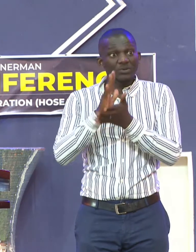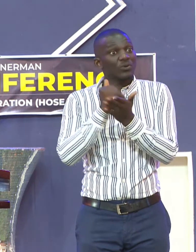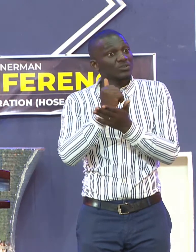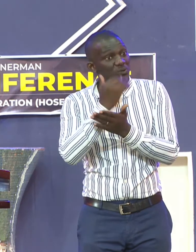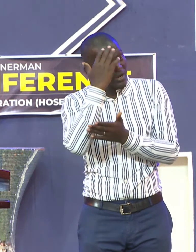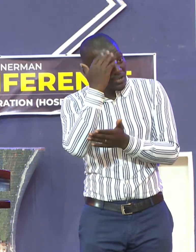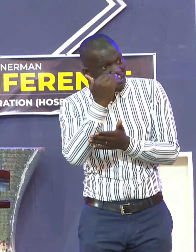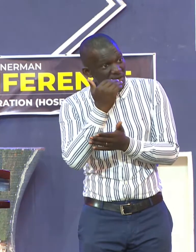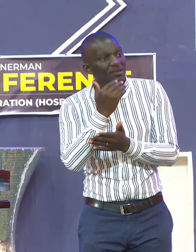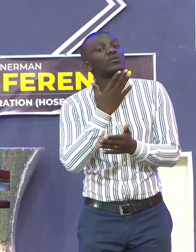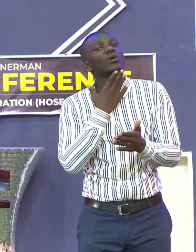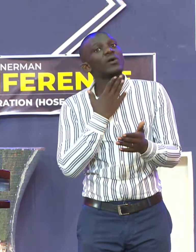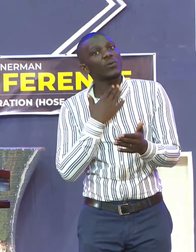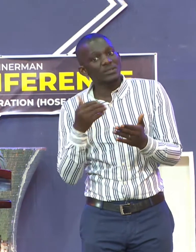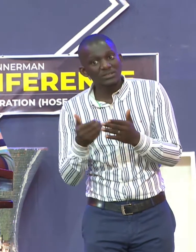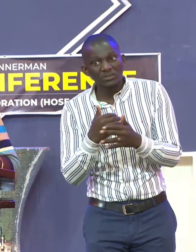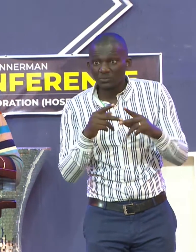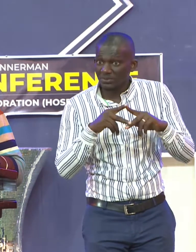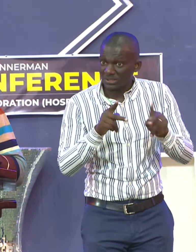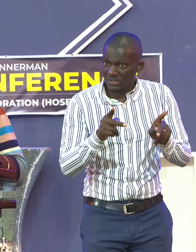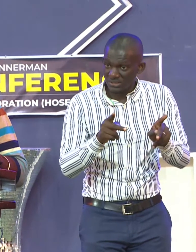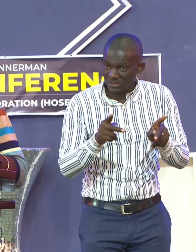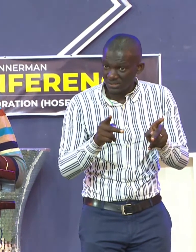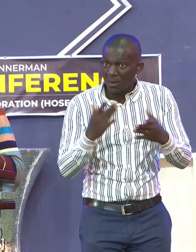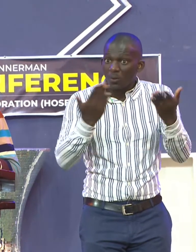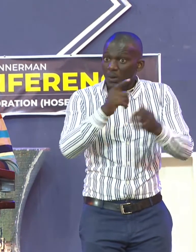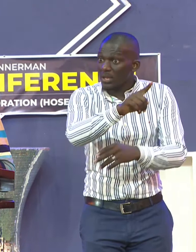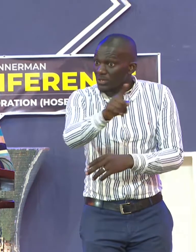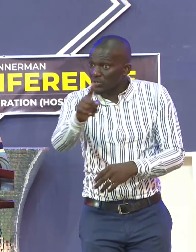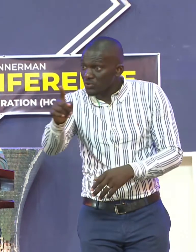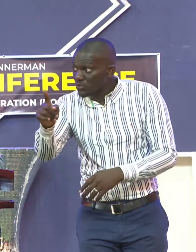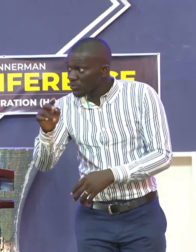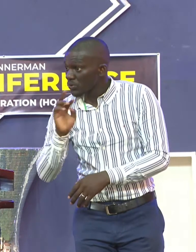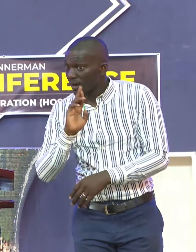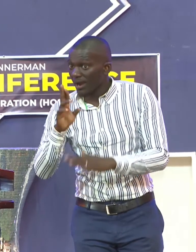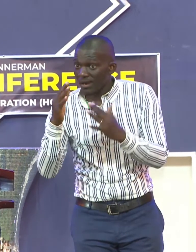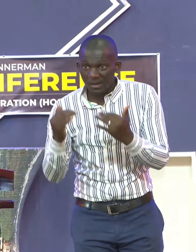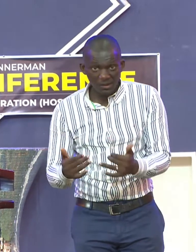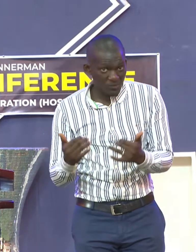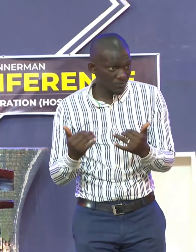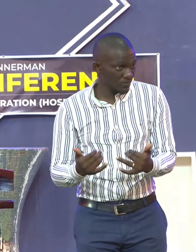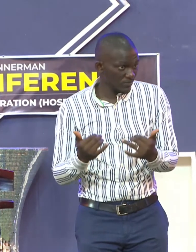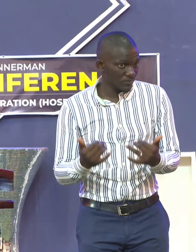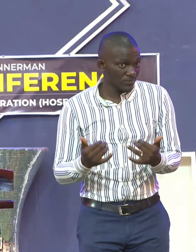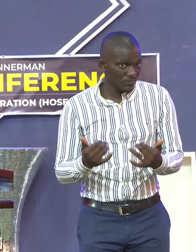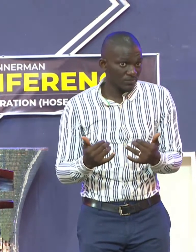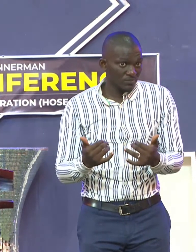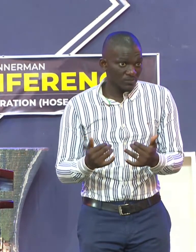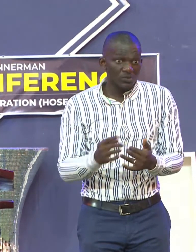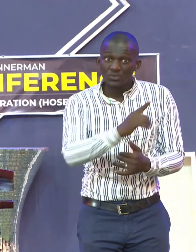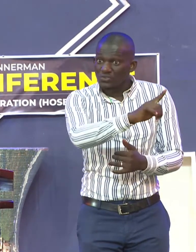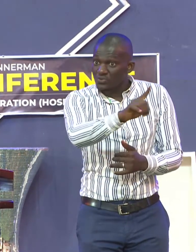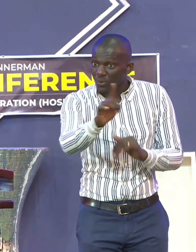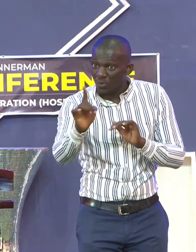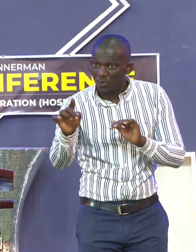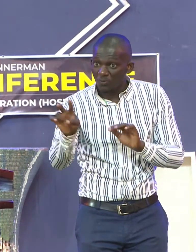mpya. Because of a new beginning, amen. Woli. Where you are. Woli. Where you are. Oli kabonero.